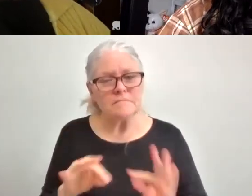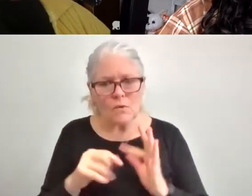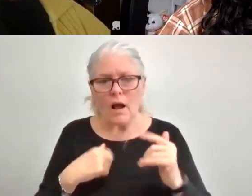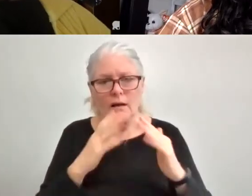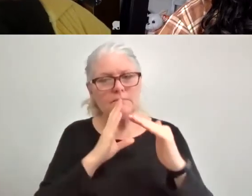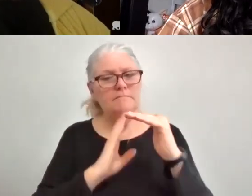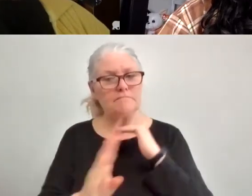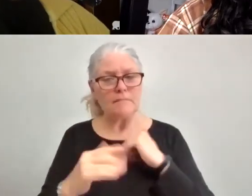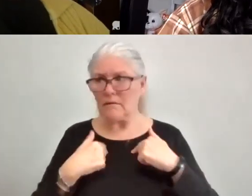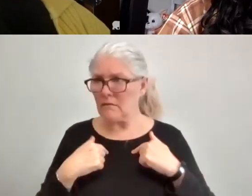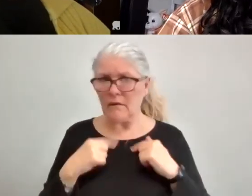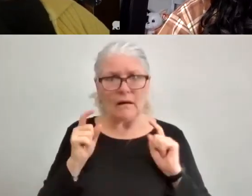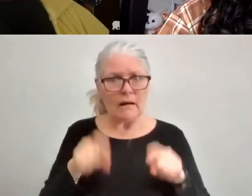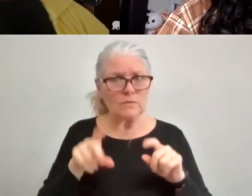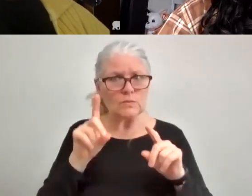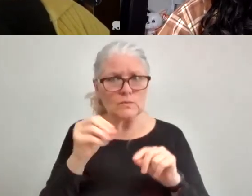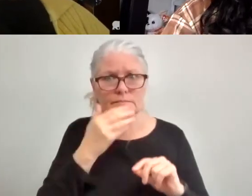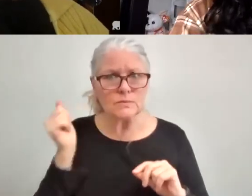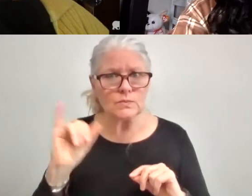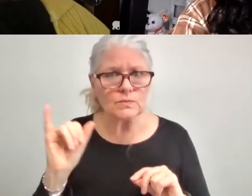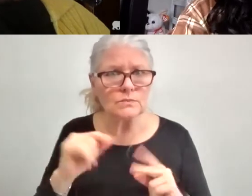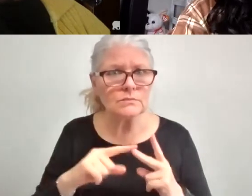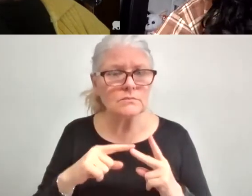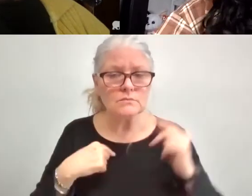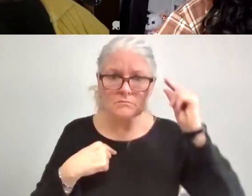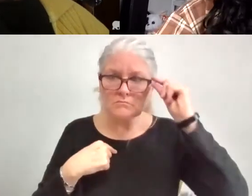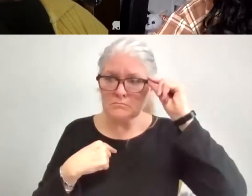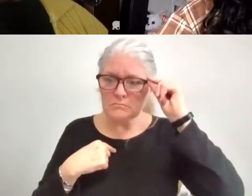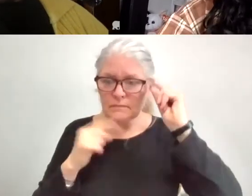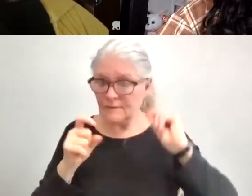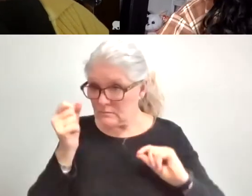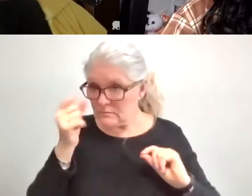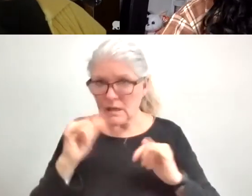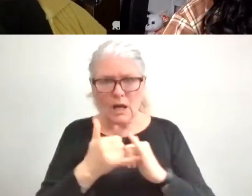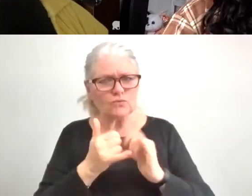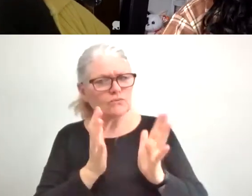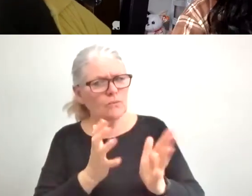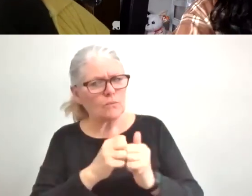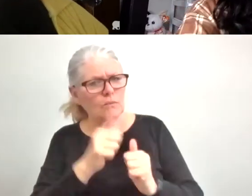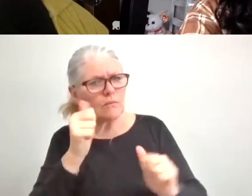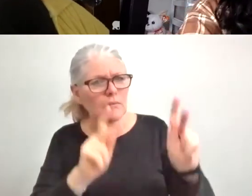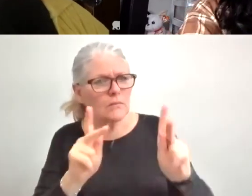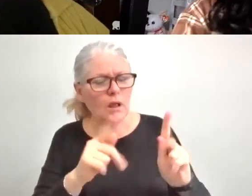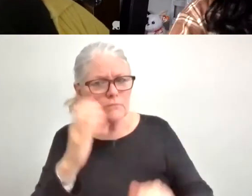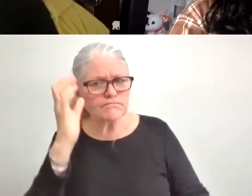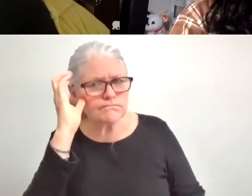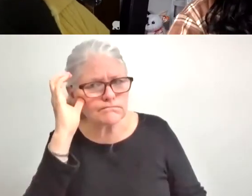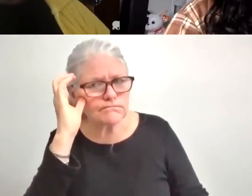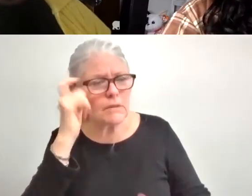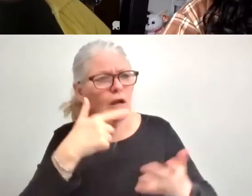do better too in a lot of ways. I have to understand how to speak to other people and listen and engage